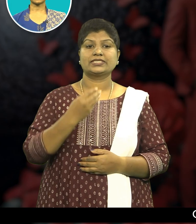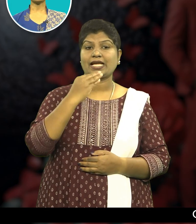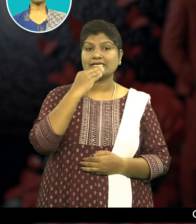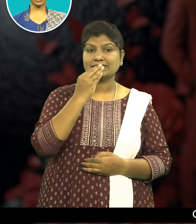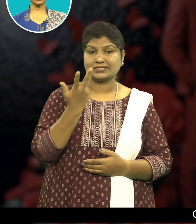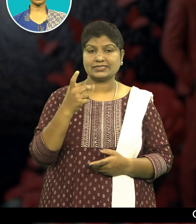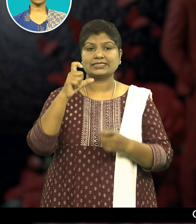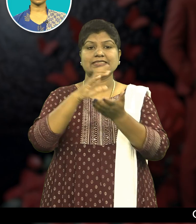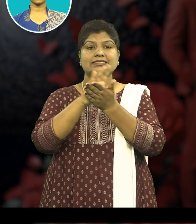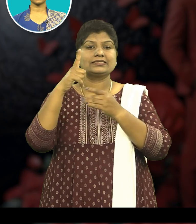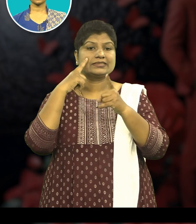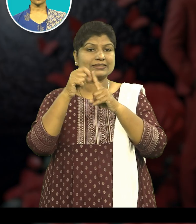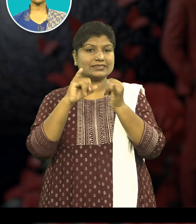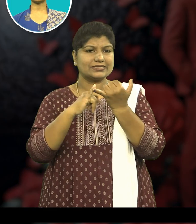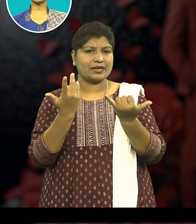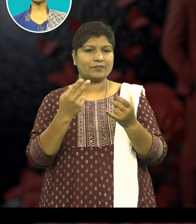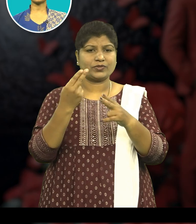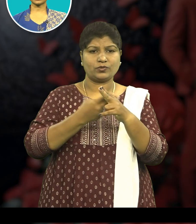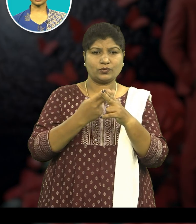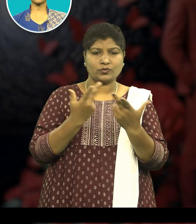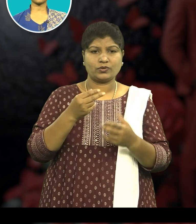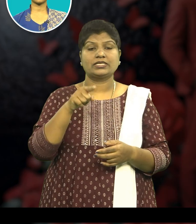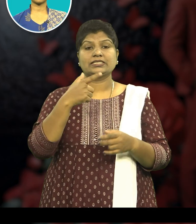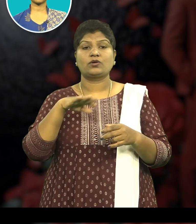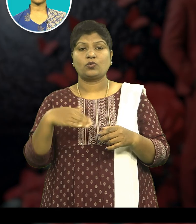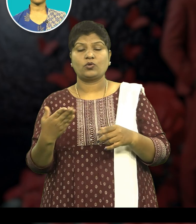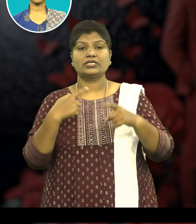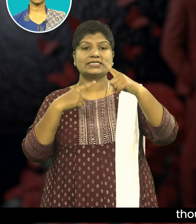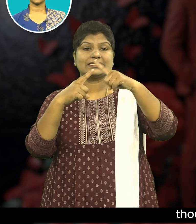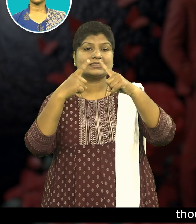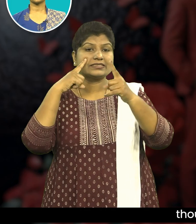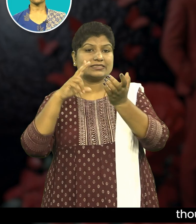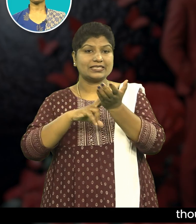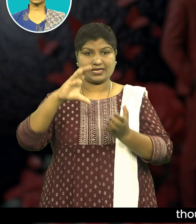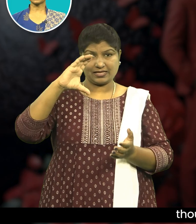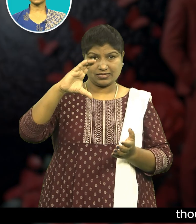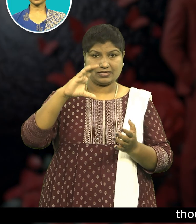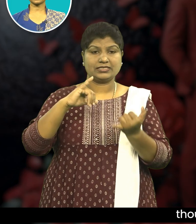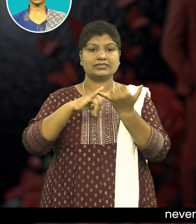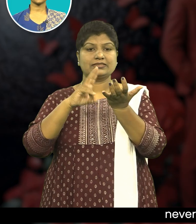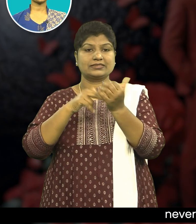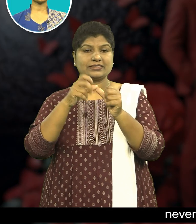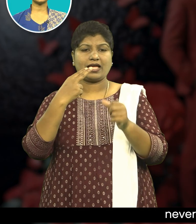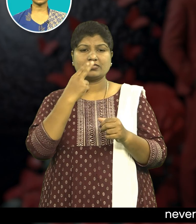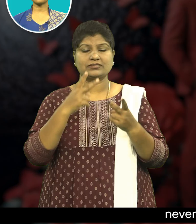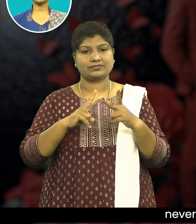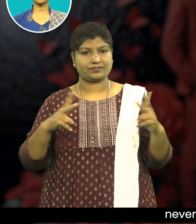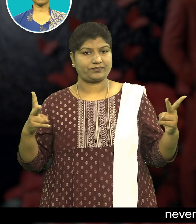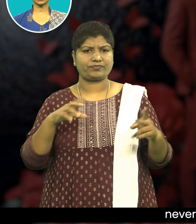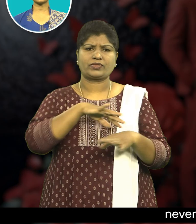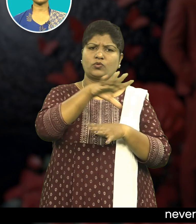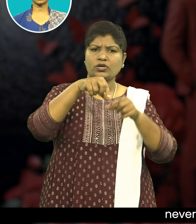Chips and packed or tinned snacks, though very tasty, should